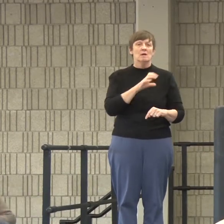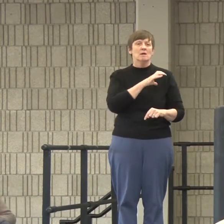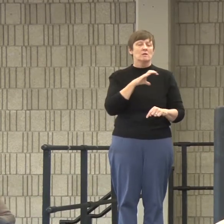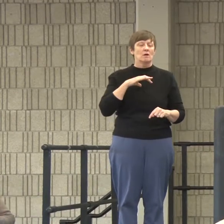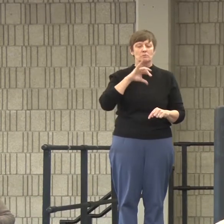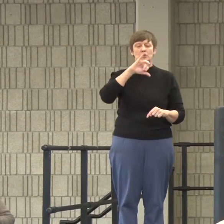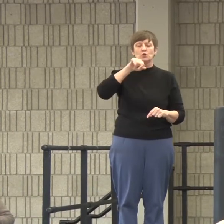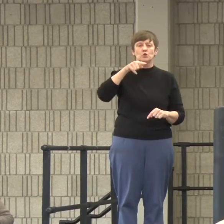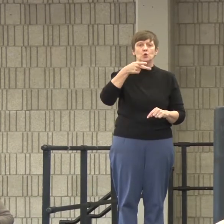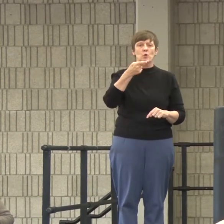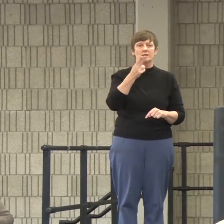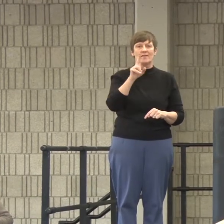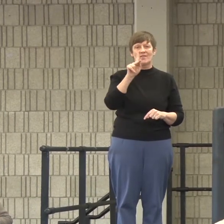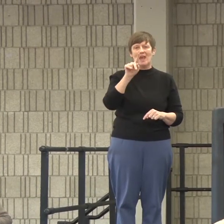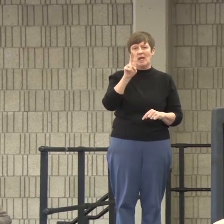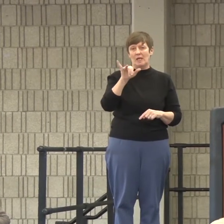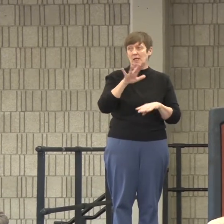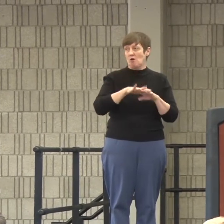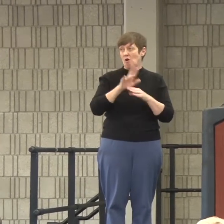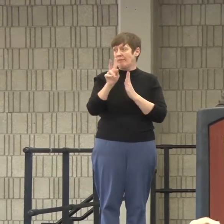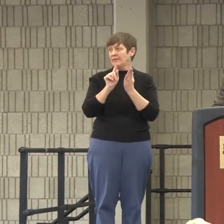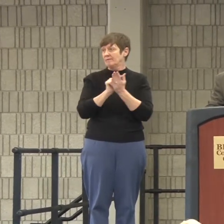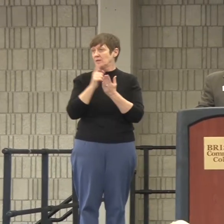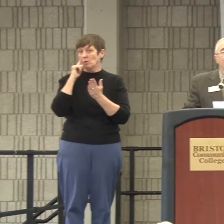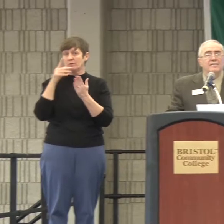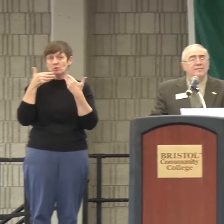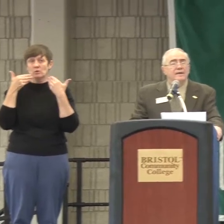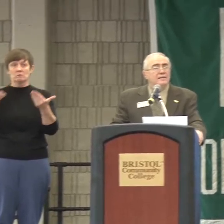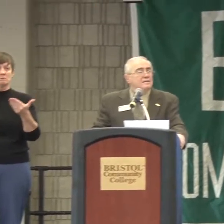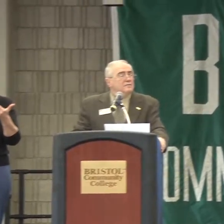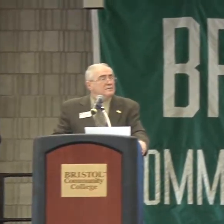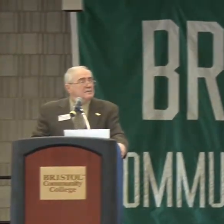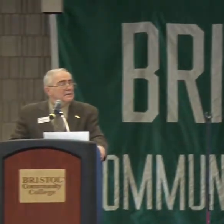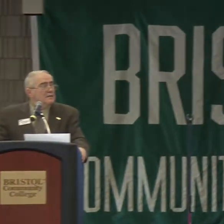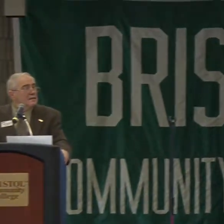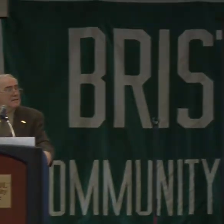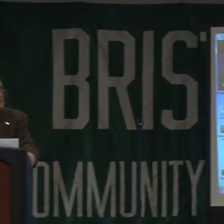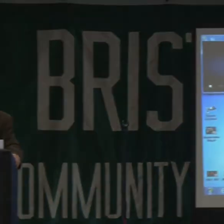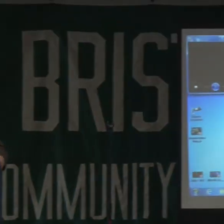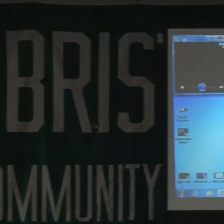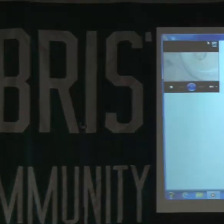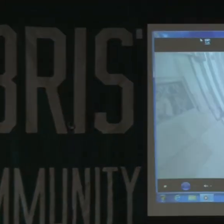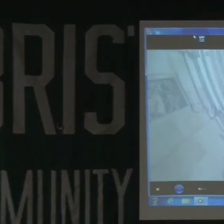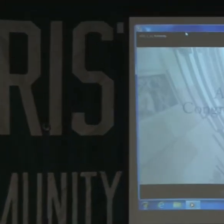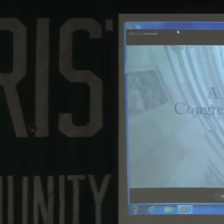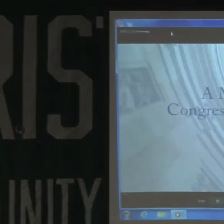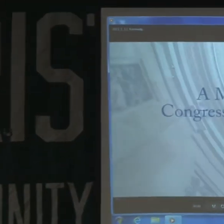Joseph Kennedy on video, if we could play that now.